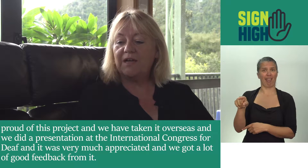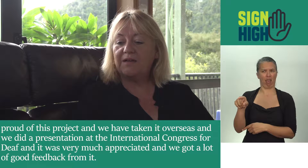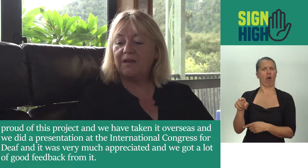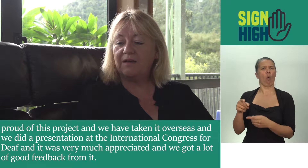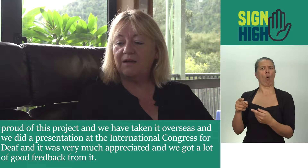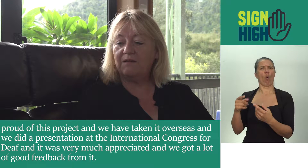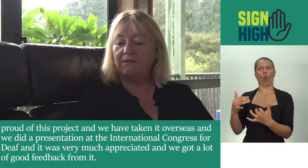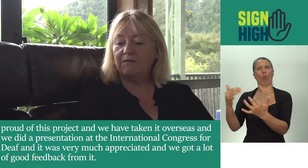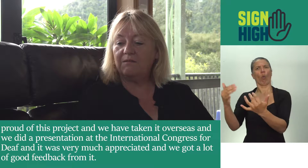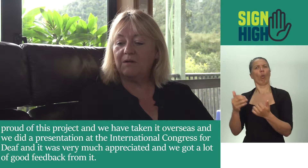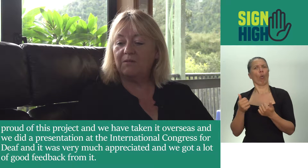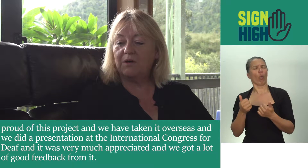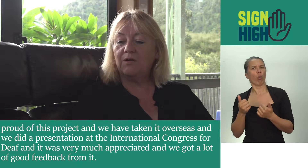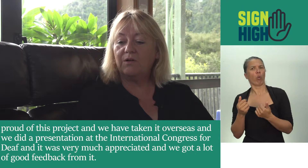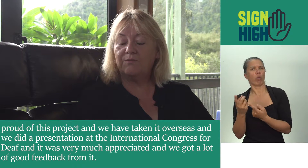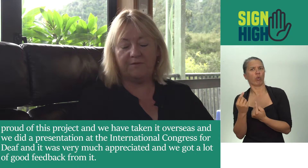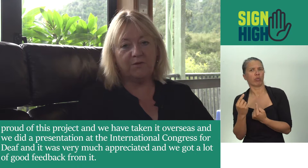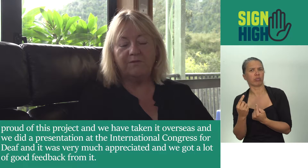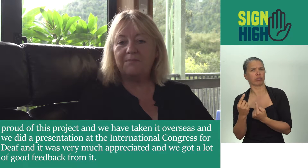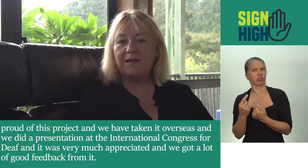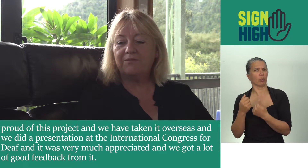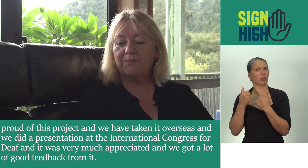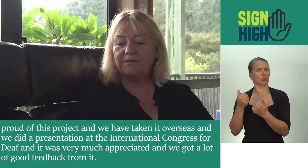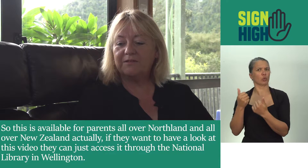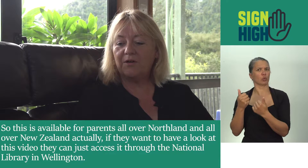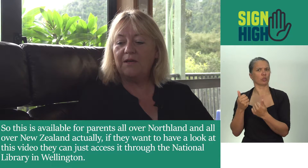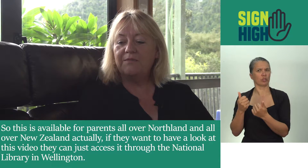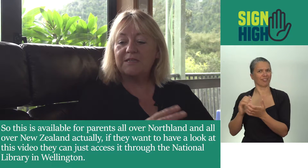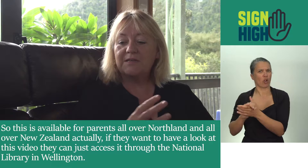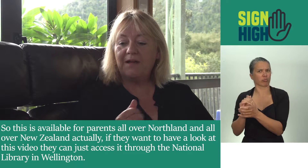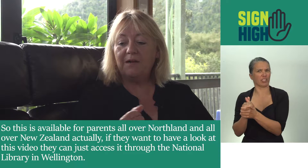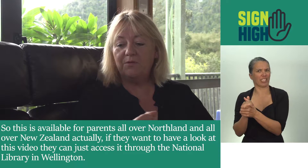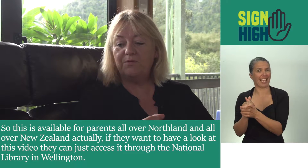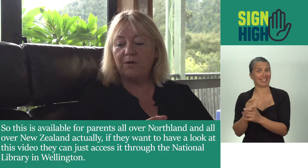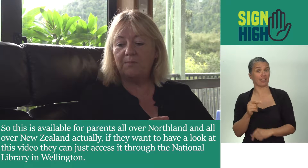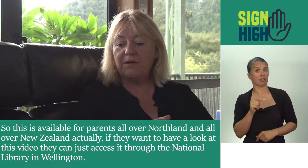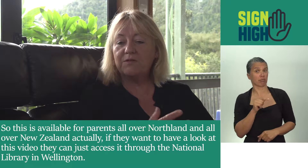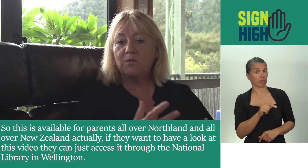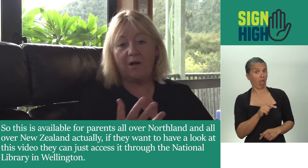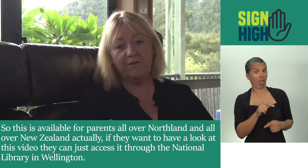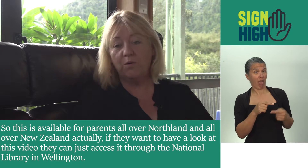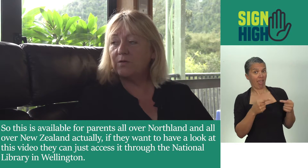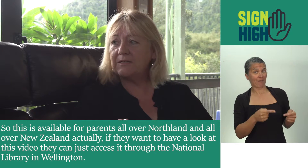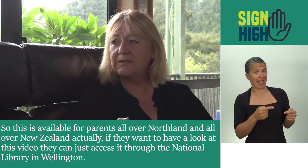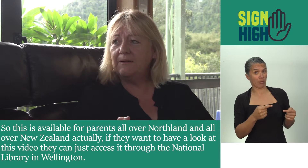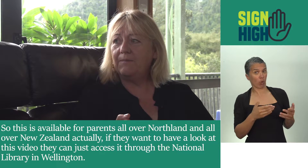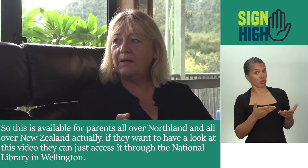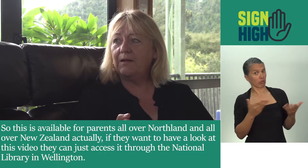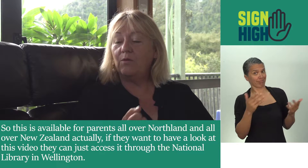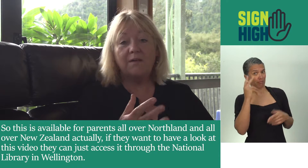appreciated, and we got a lot of good feedback from it. So this is available for parents all over Northland and all over